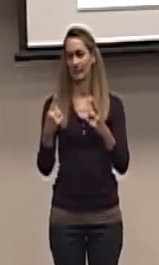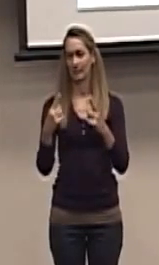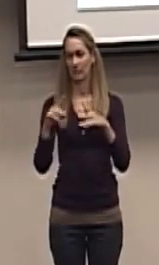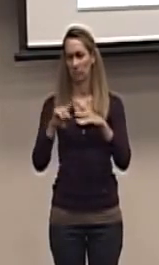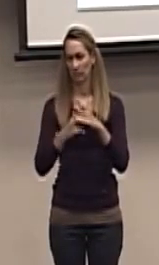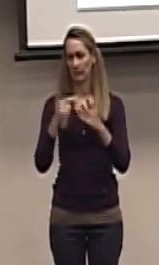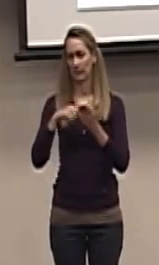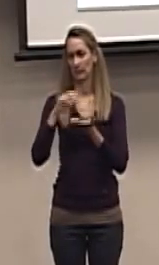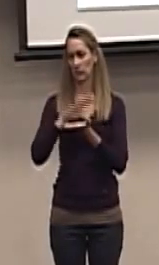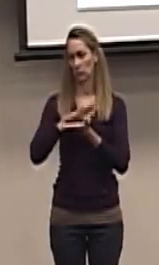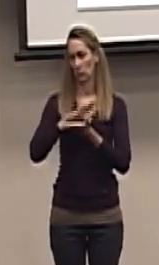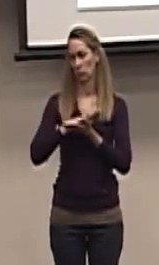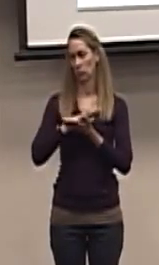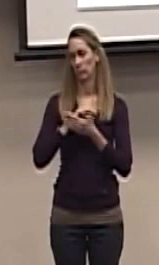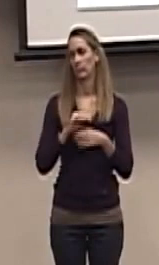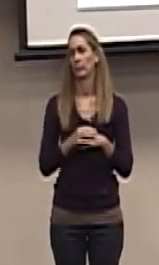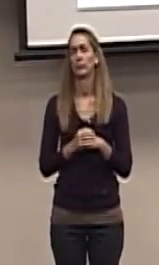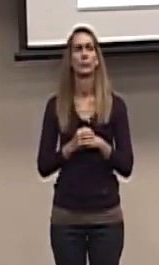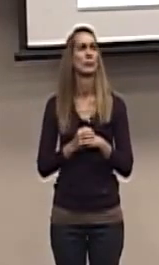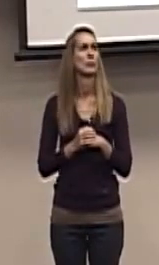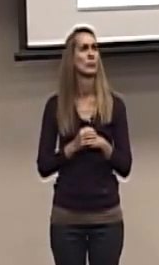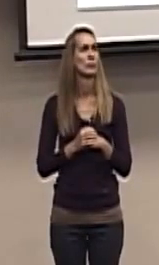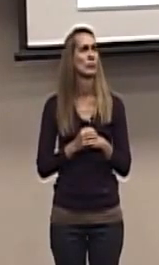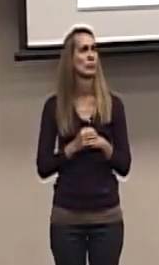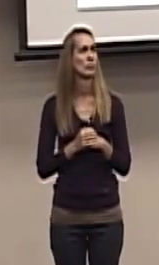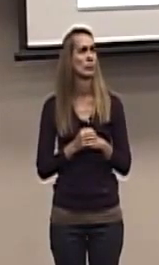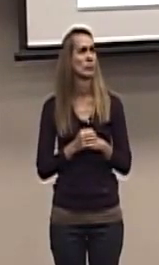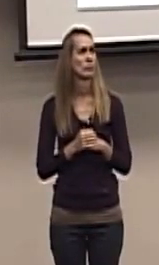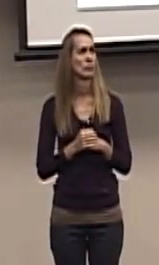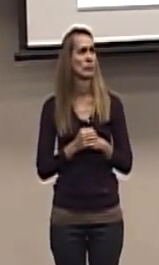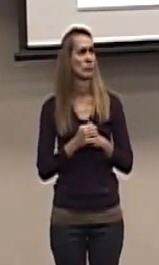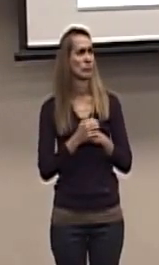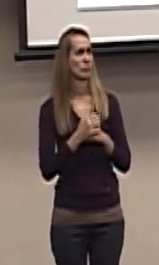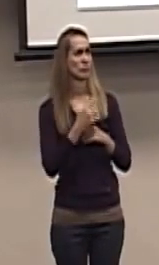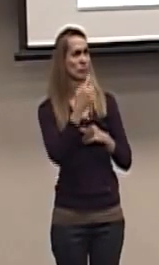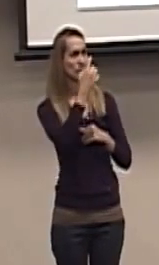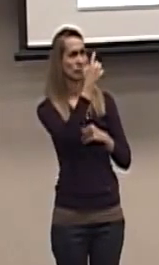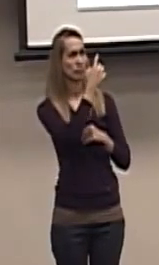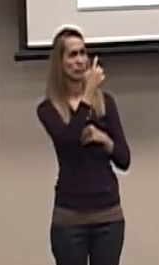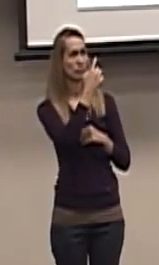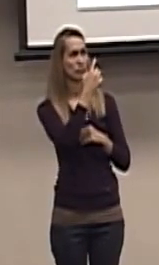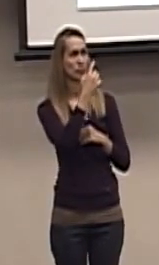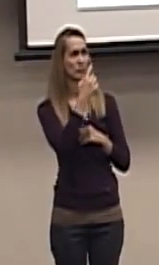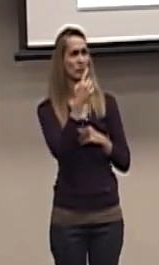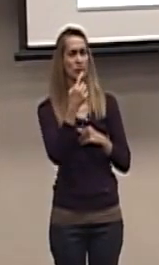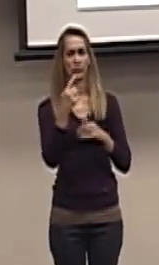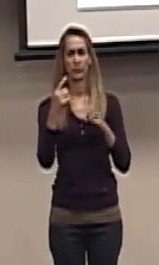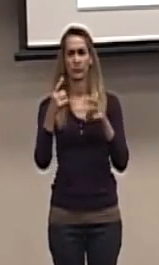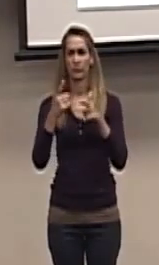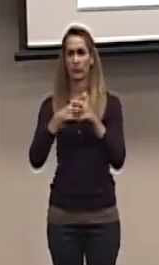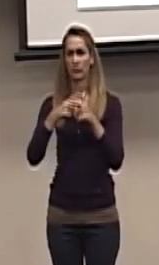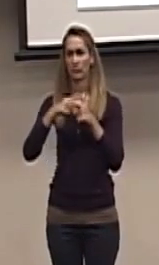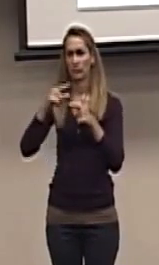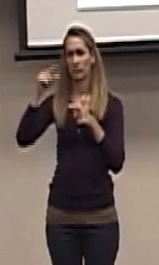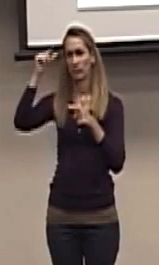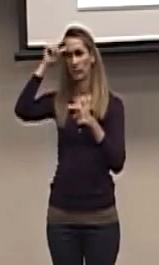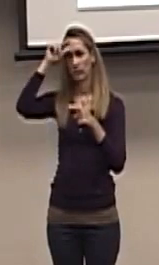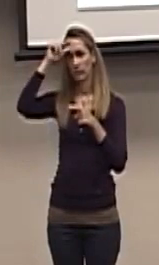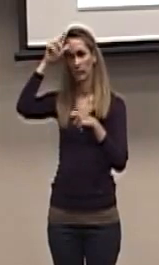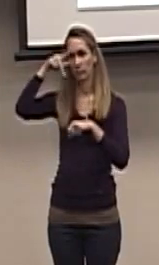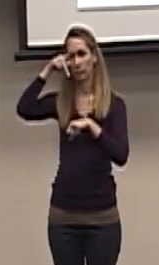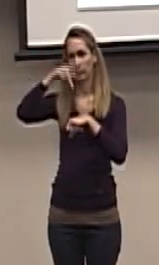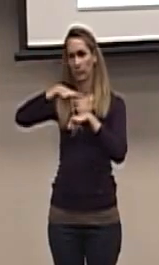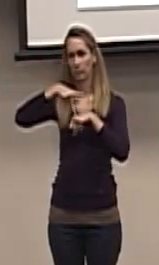have this Dr. Samuel Obin. He is the first Ghanaian principal who took over from